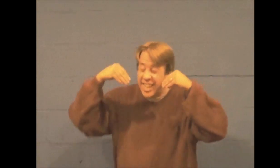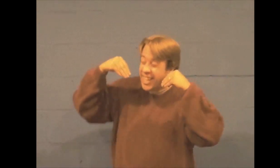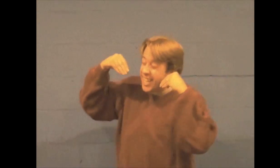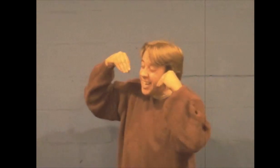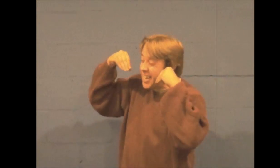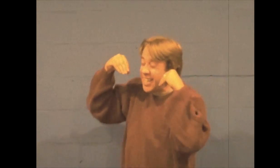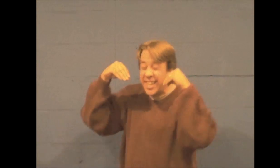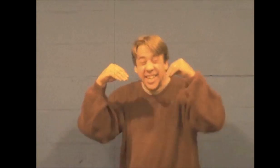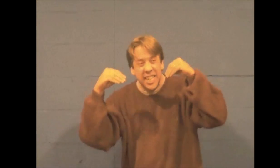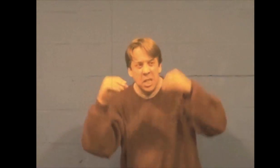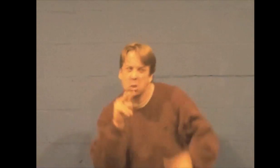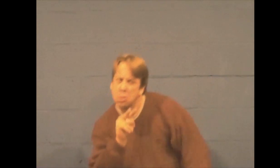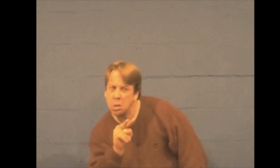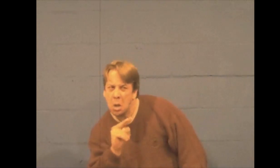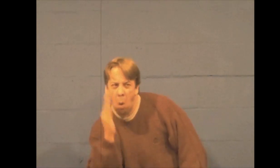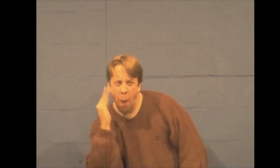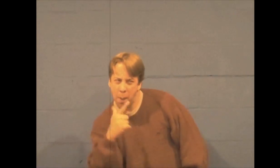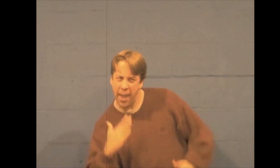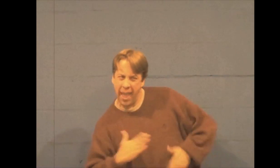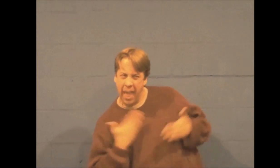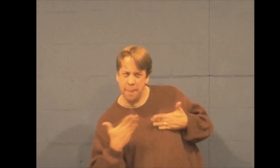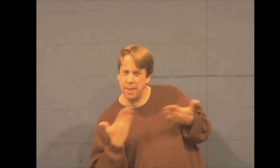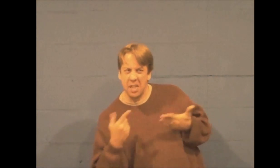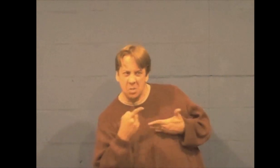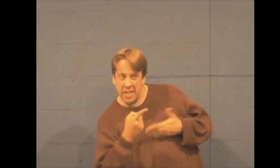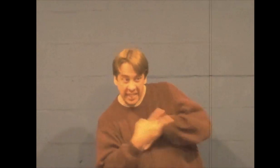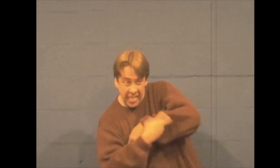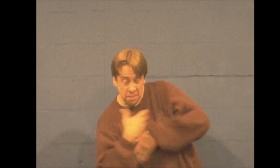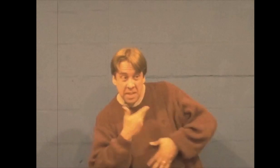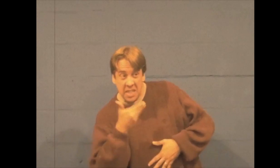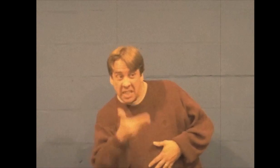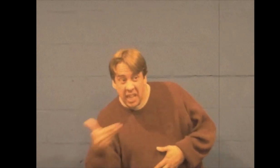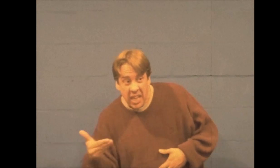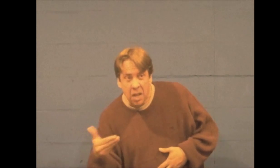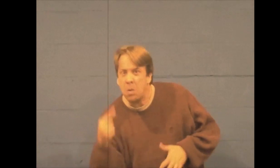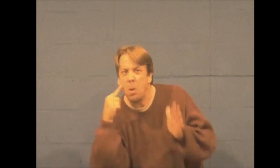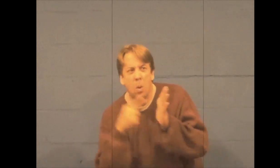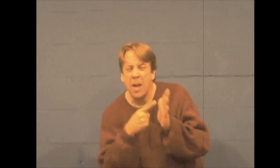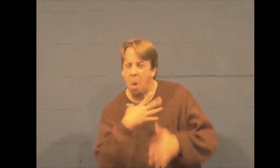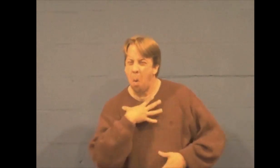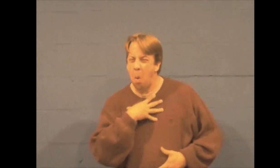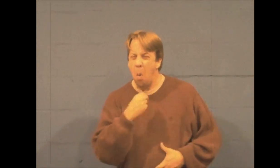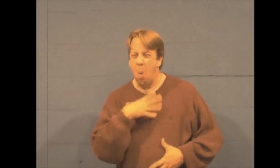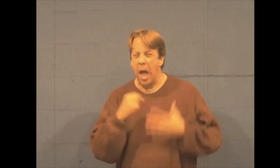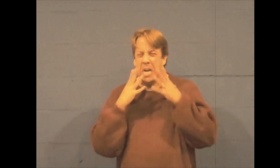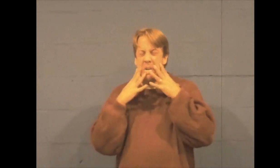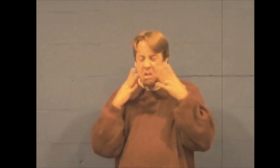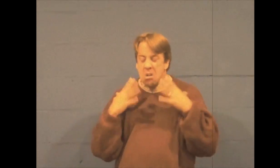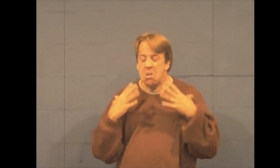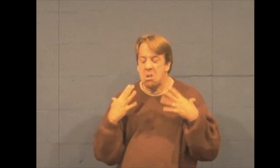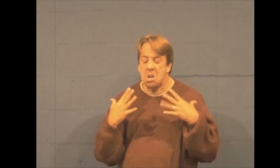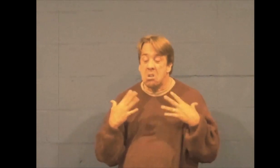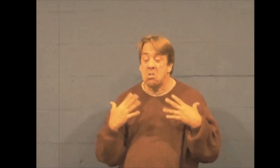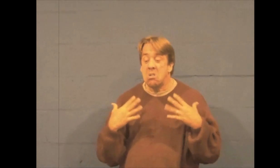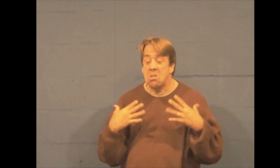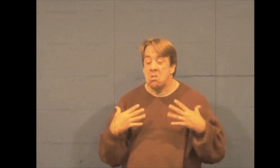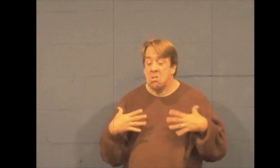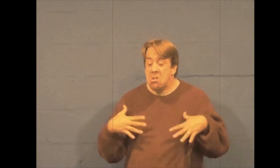And he had a funny-looking, Joker-looking mouth. Why is he so happy? Because he's going to steal all my stuff? Then he had a long,